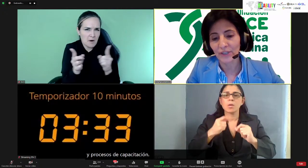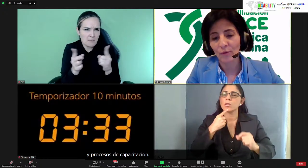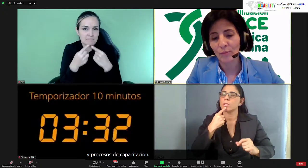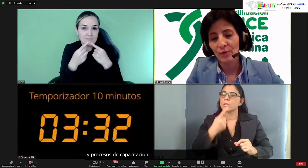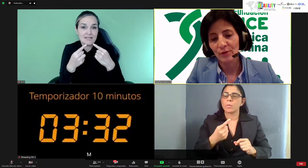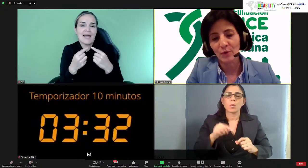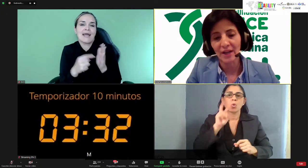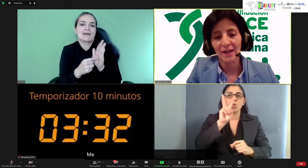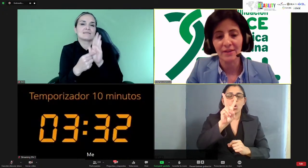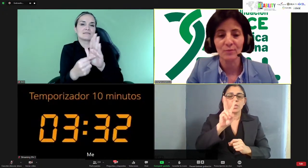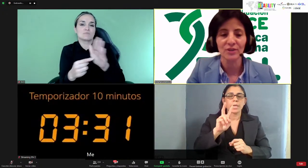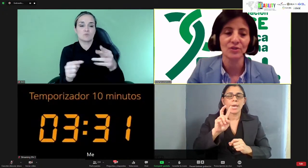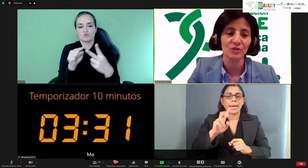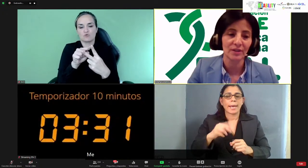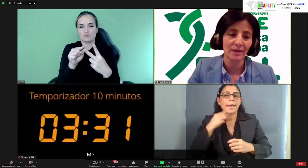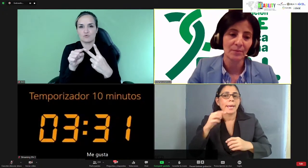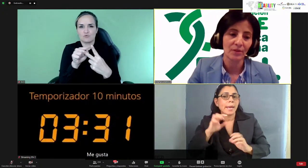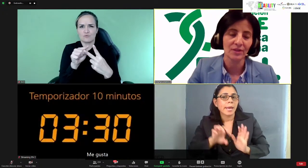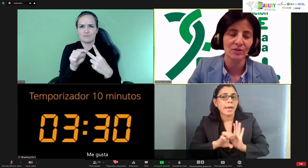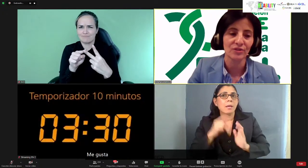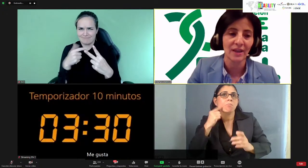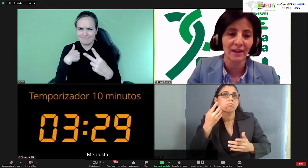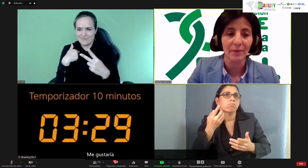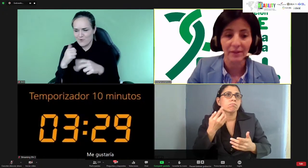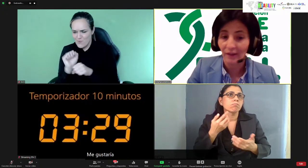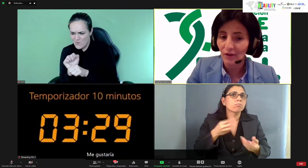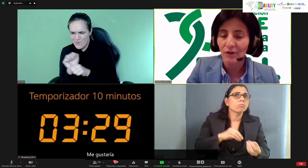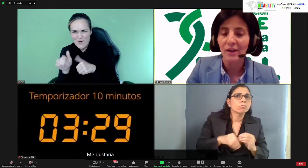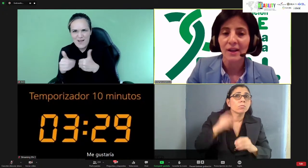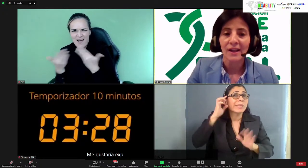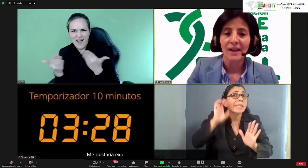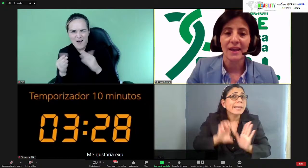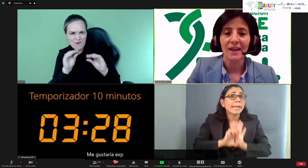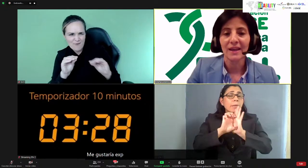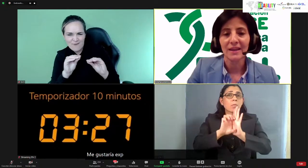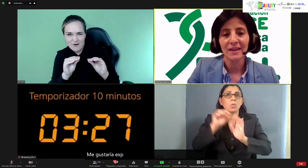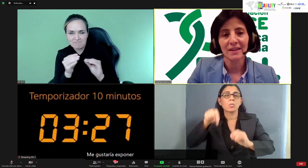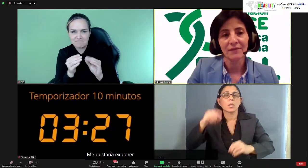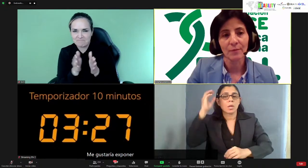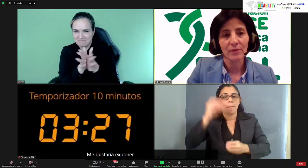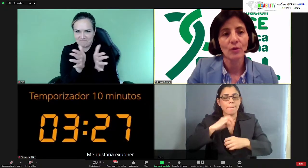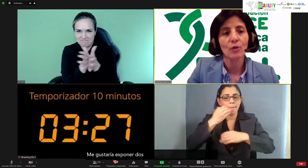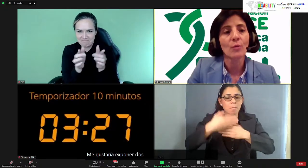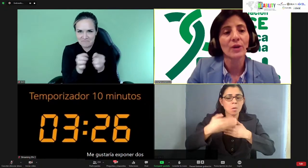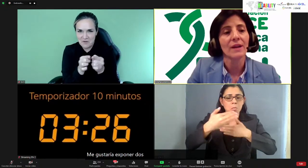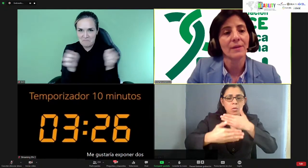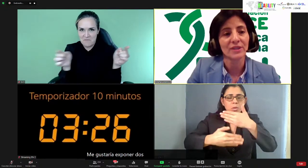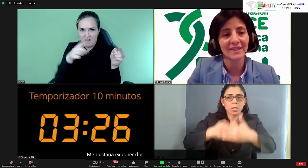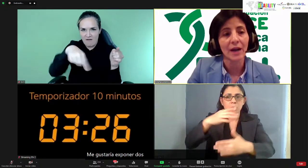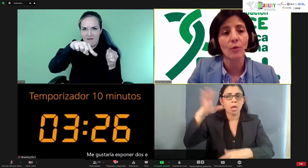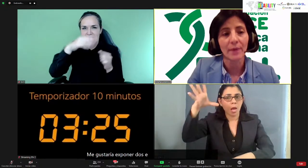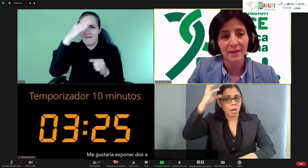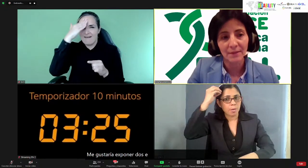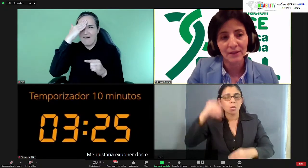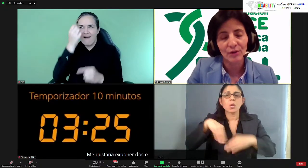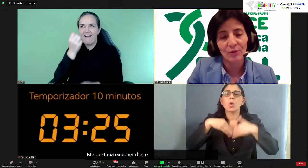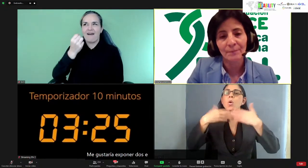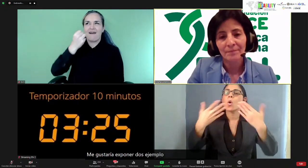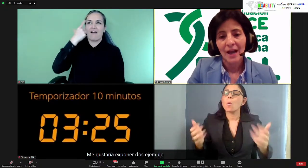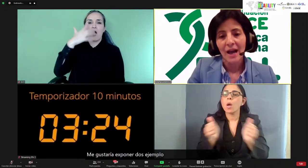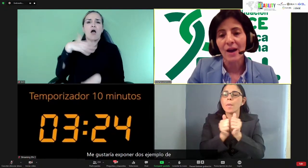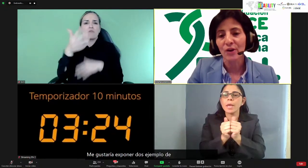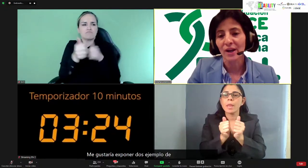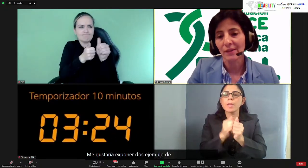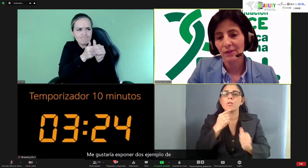present two examples of how we carry out this training processes and